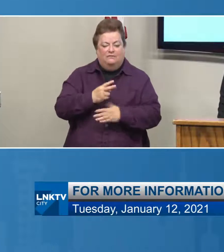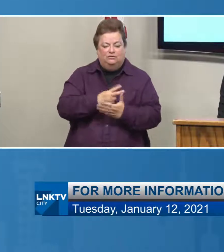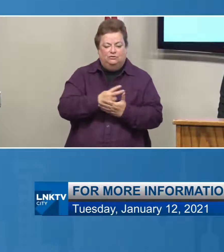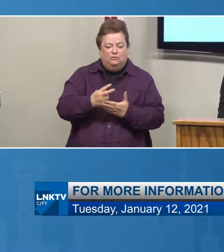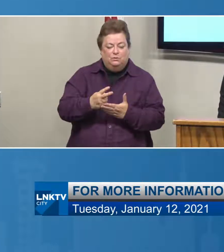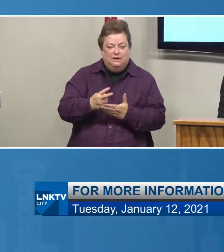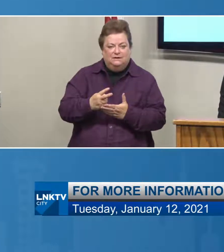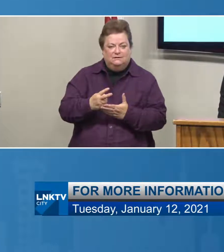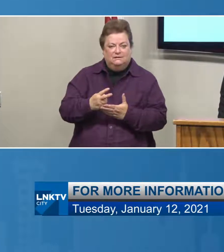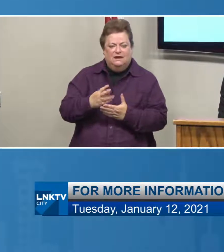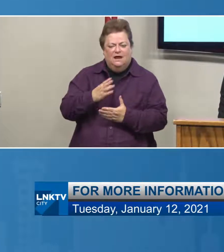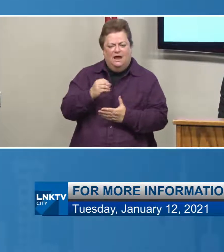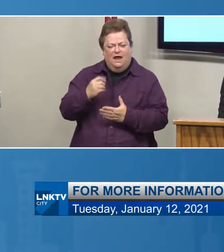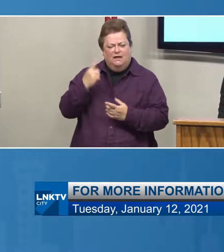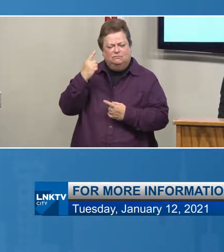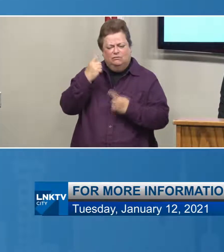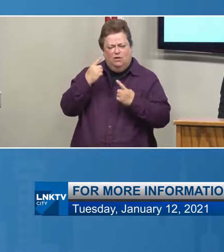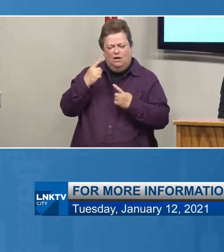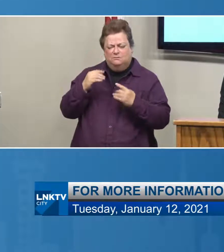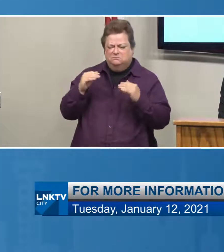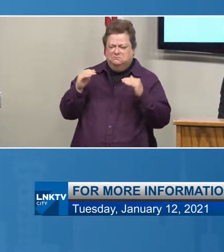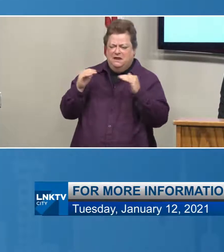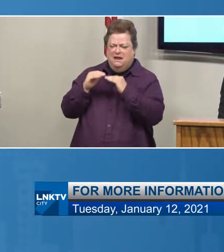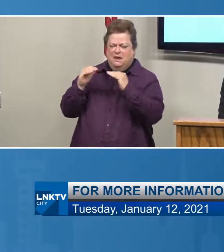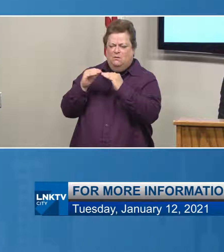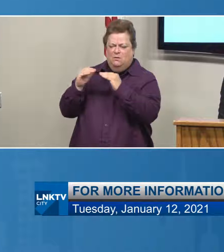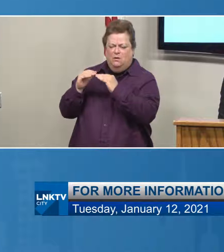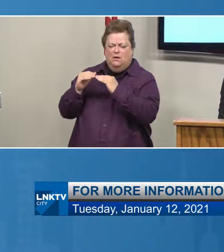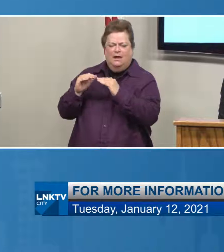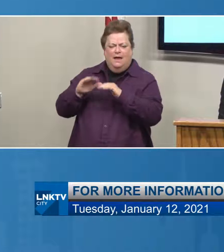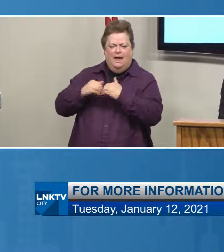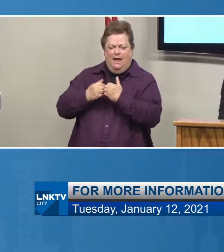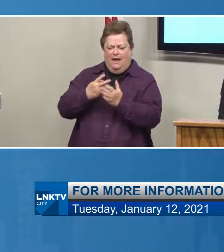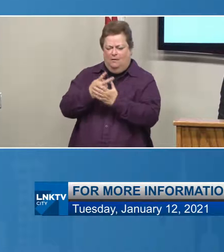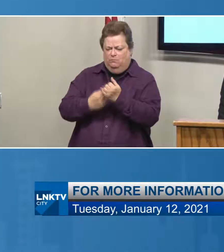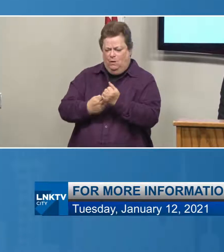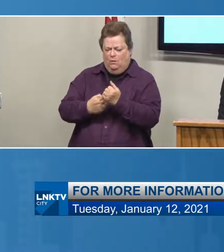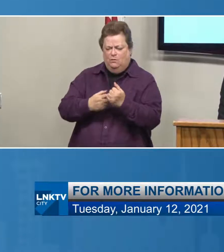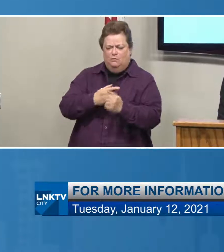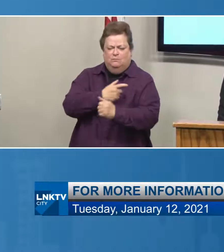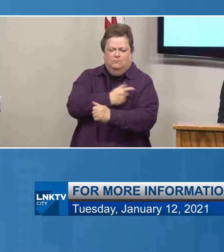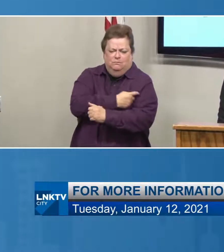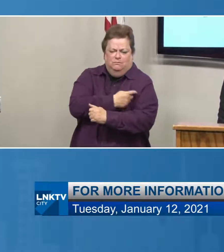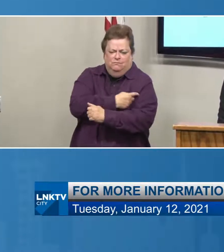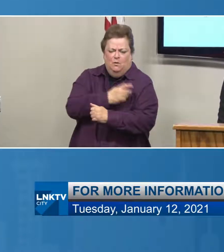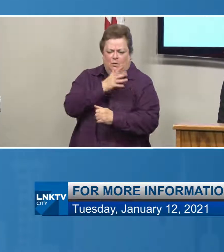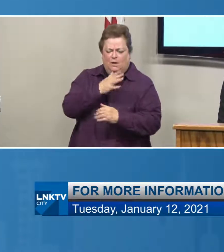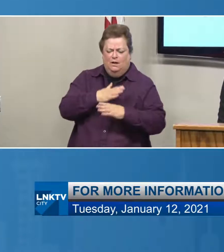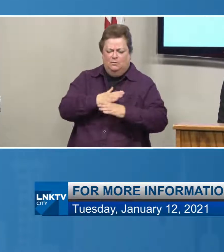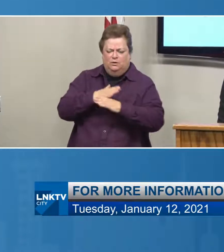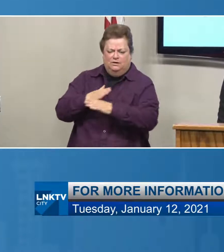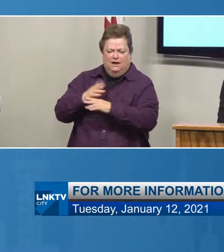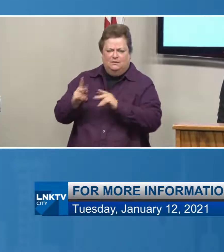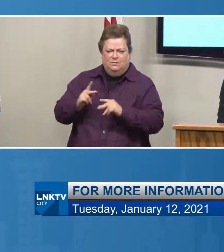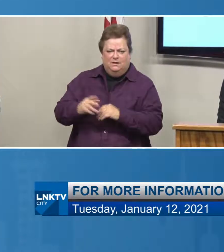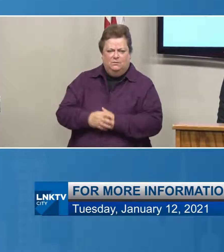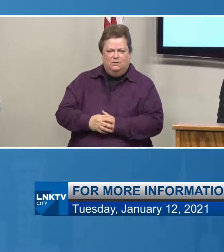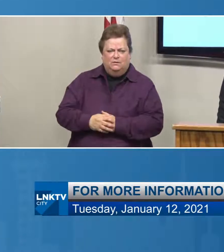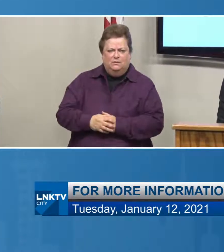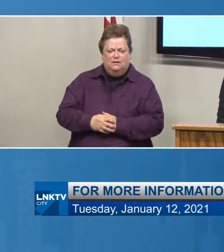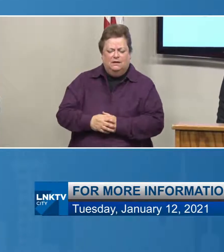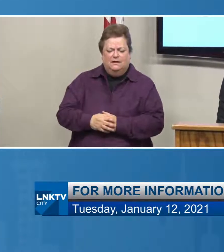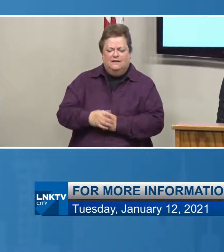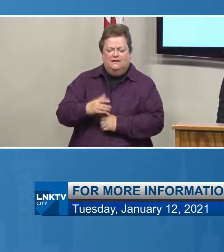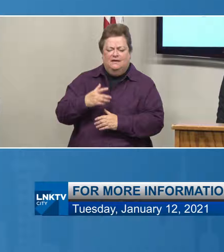they're thought to be pretty equal in regards to how well they protect one. The vaccines are given in the